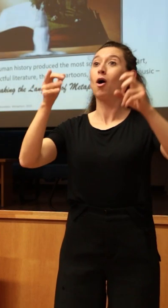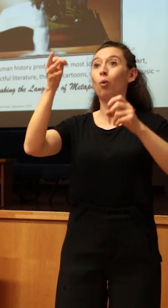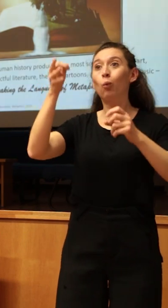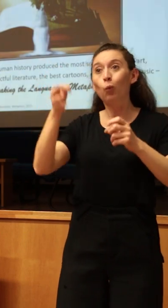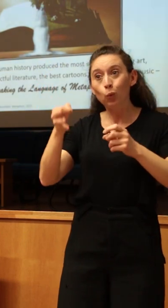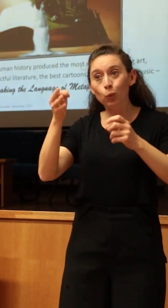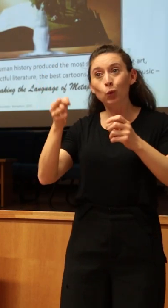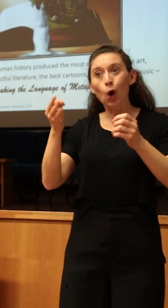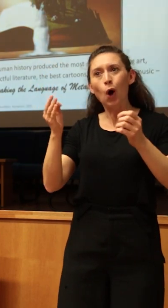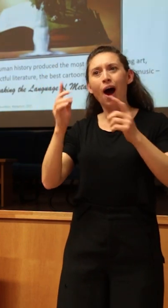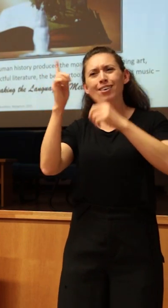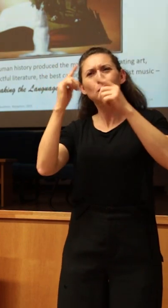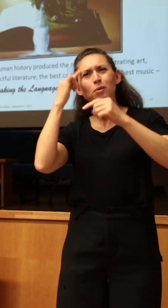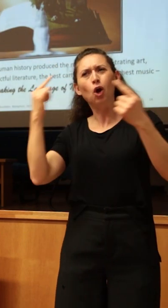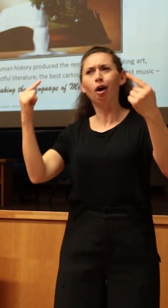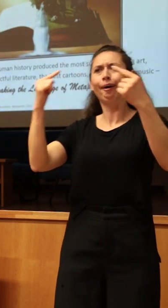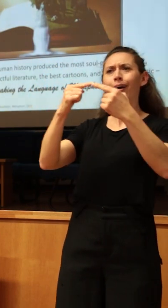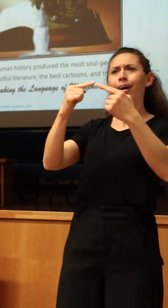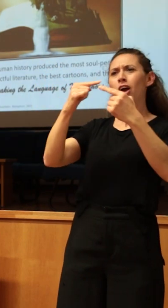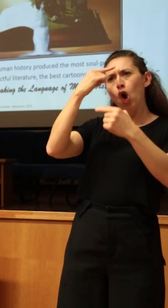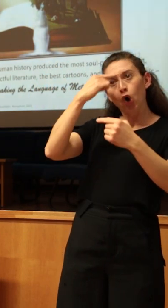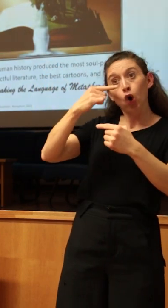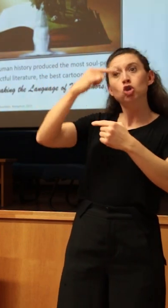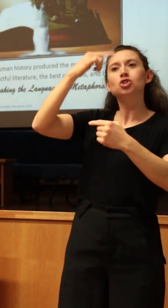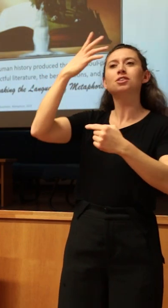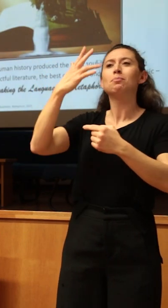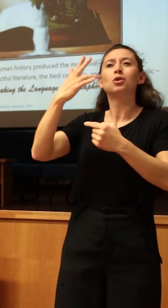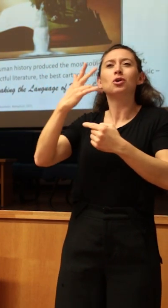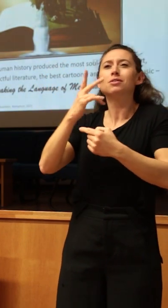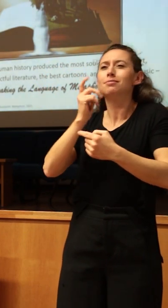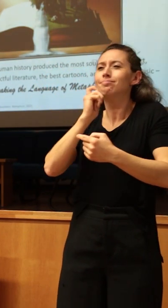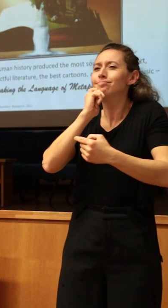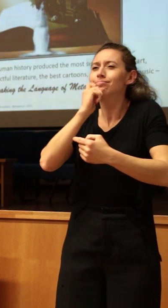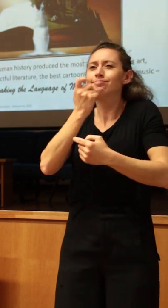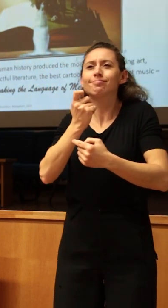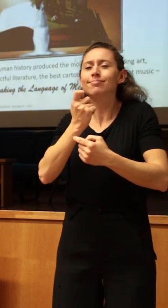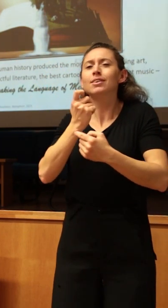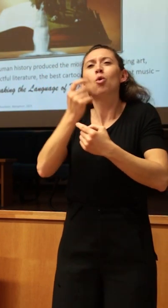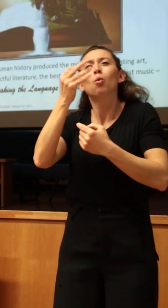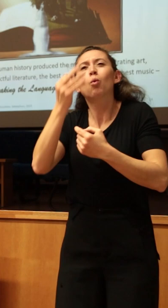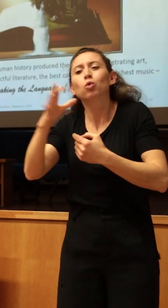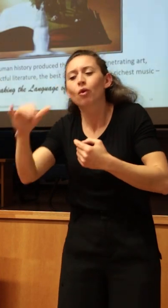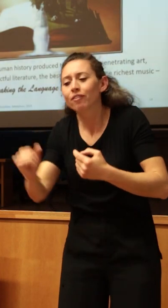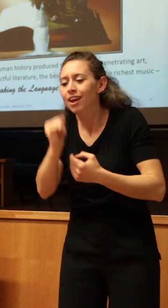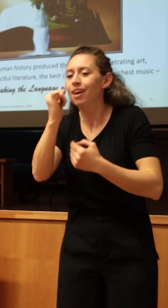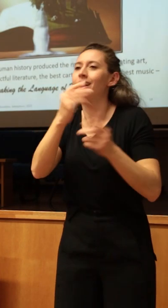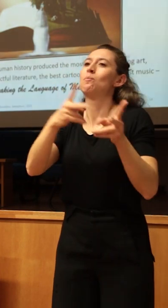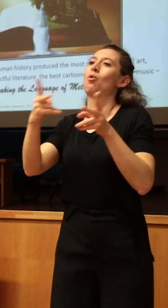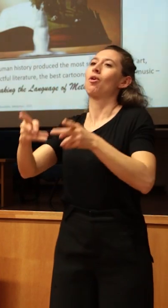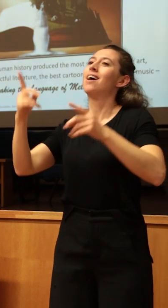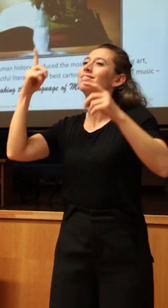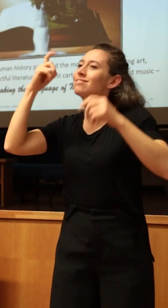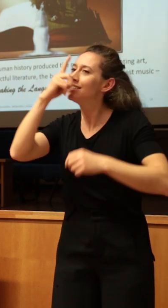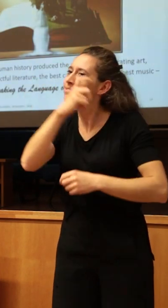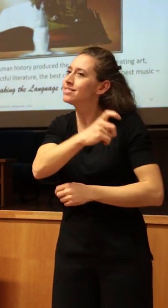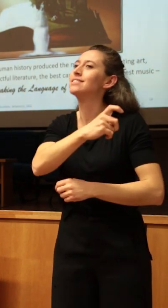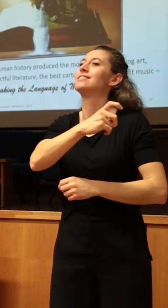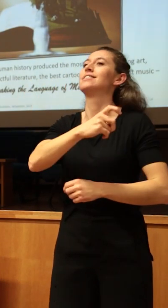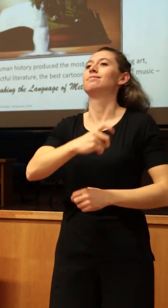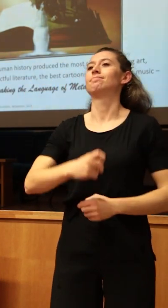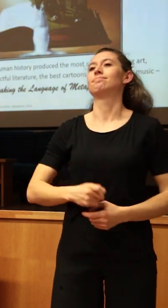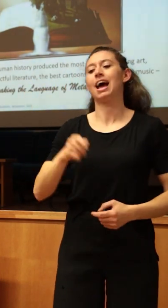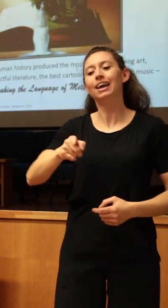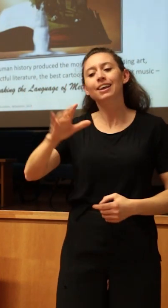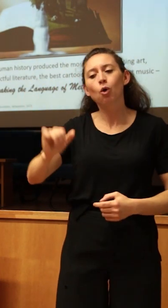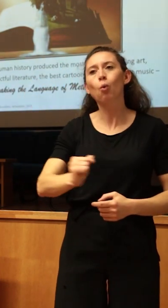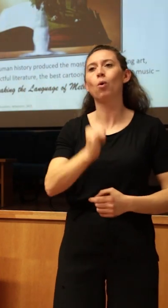acá es que a veces los conceptos más maravillosos nacen de los momentos más oscuros. And this is when